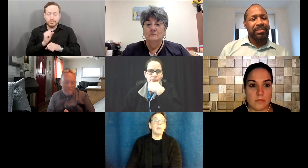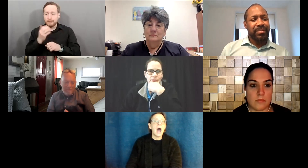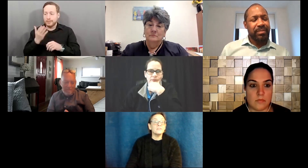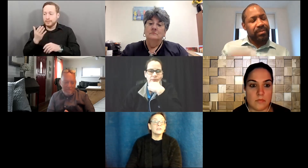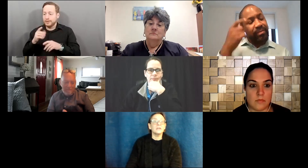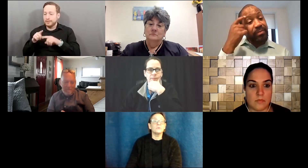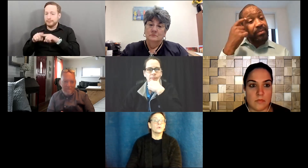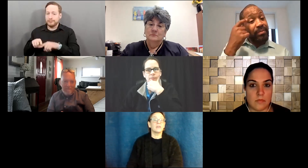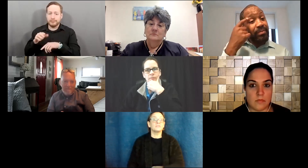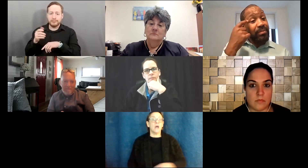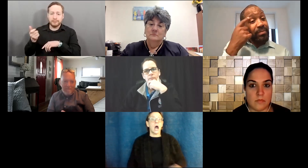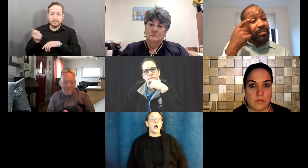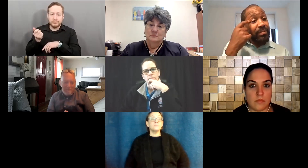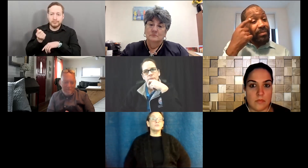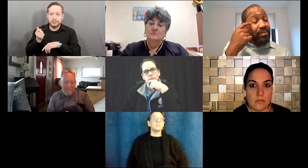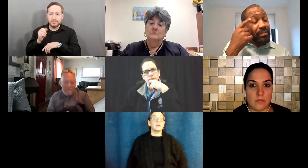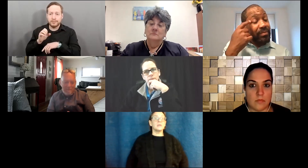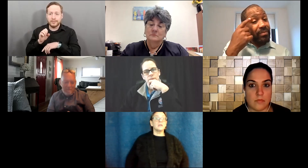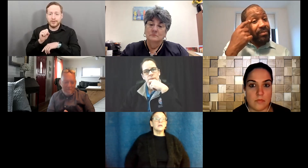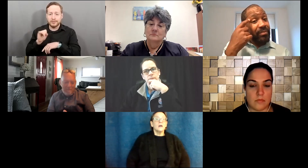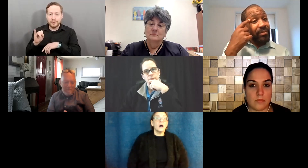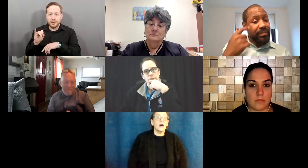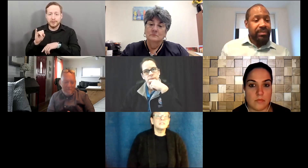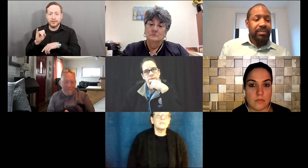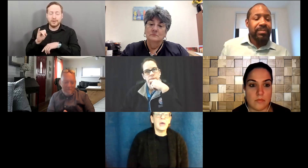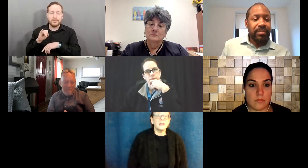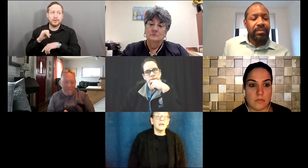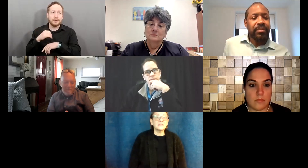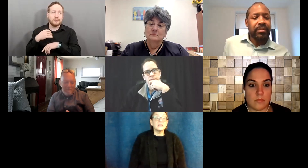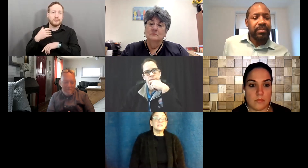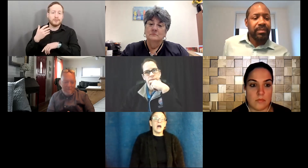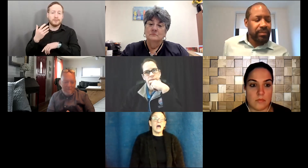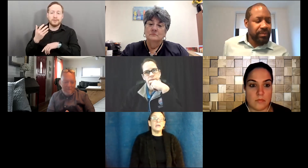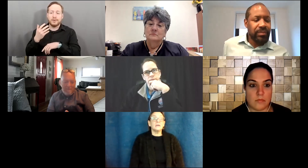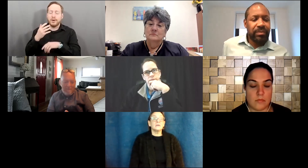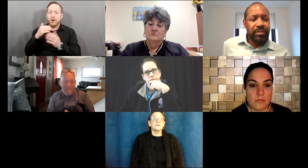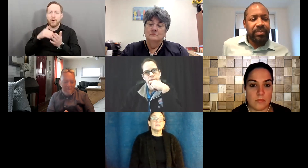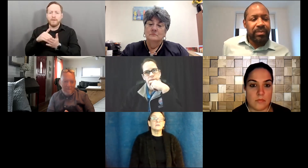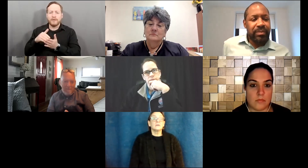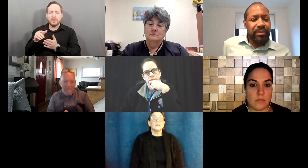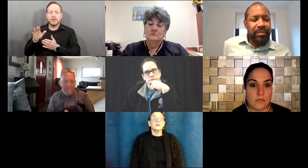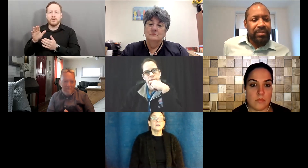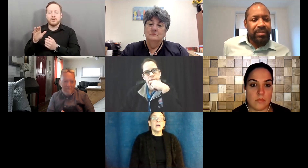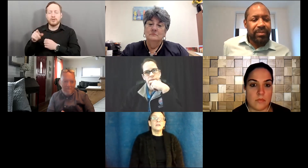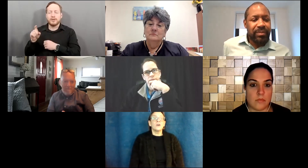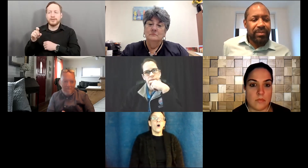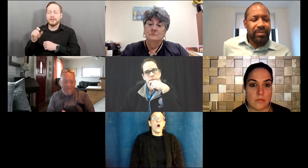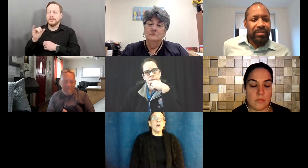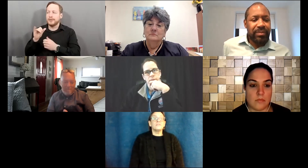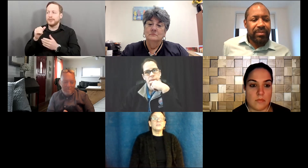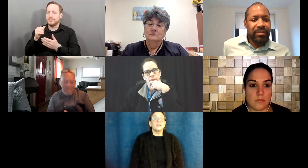living in poverty, who don't have jobs, who maybe depend on SSI.